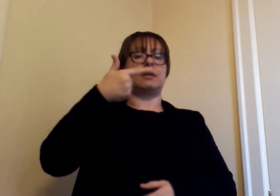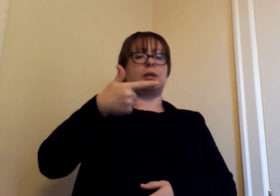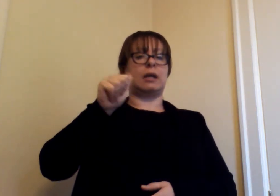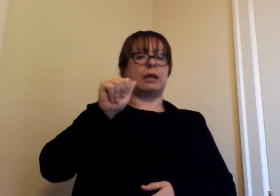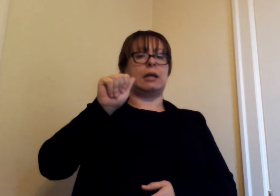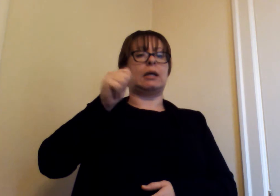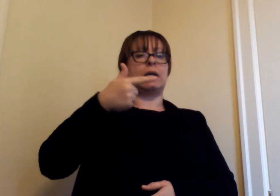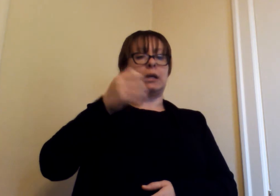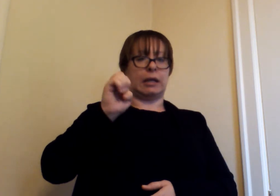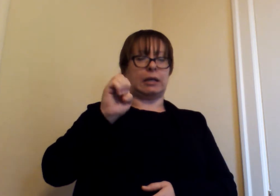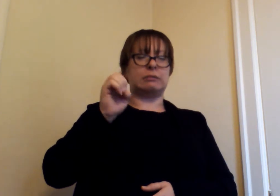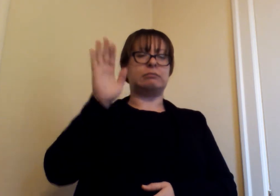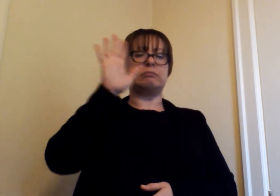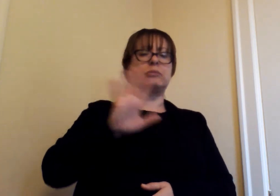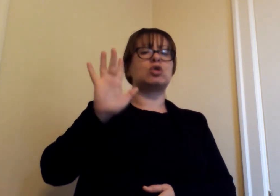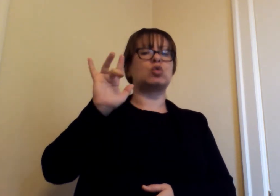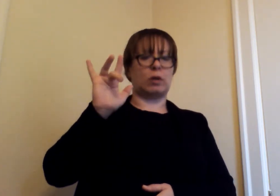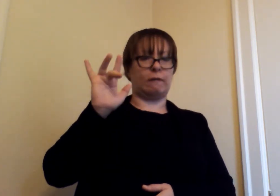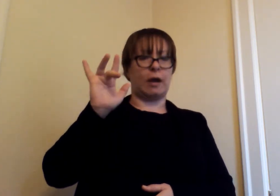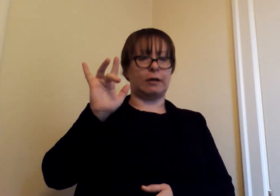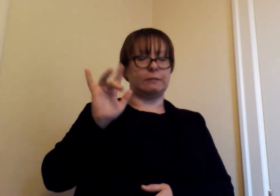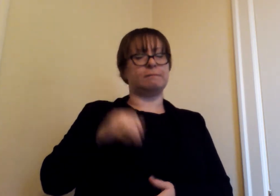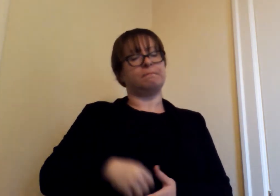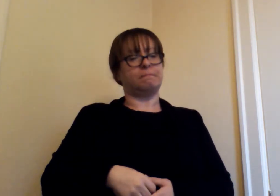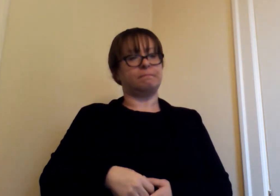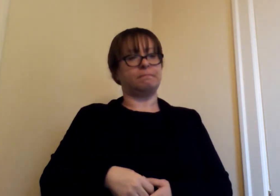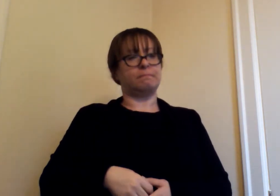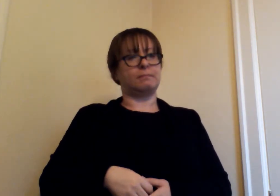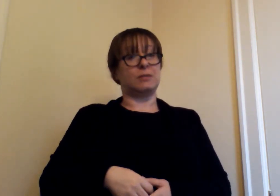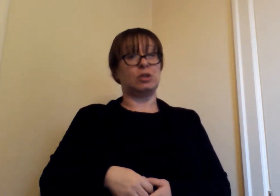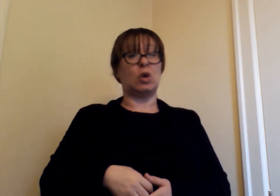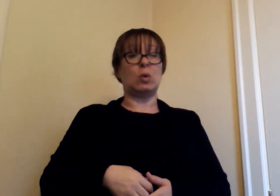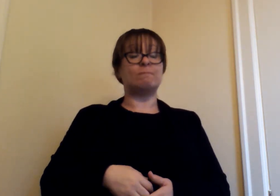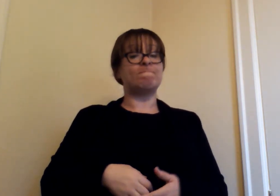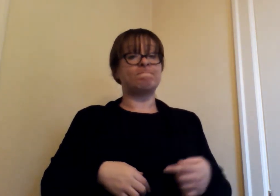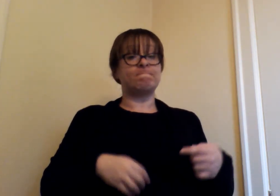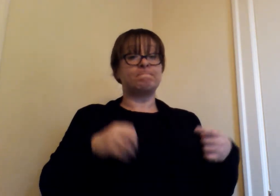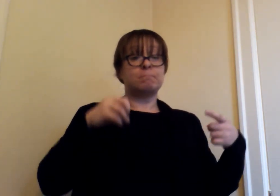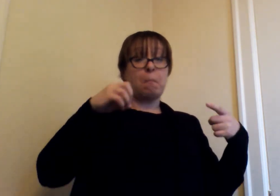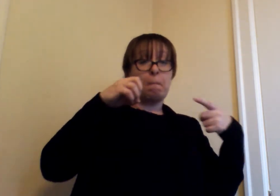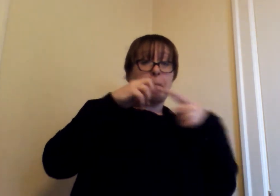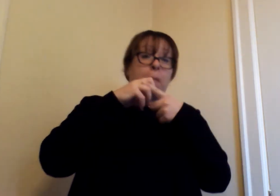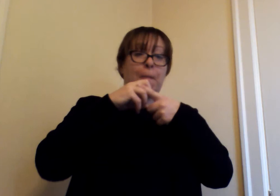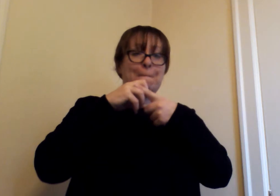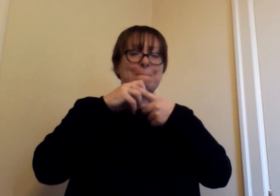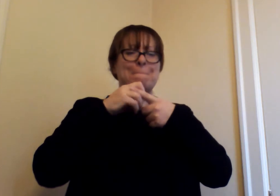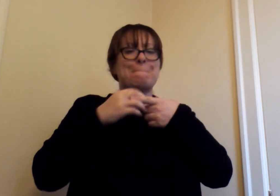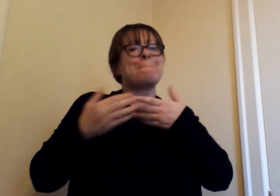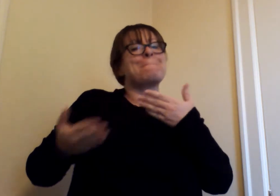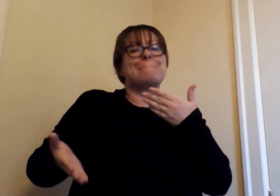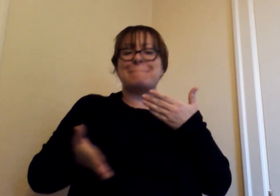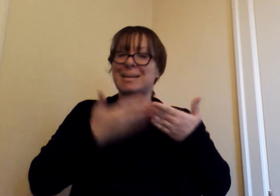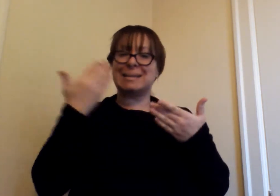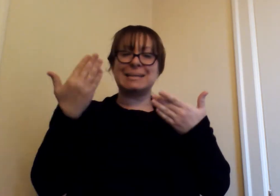straight needle, 25 gauge in this case, may make piercing the vein more certain, but as you can see, the smaller bore size